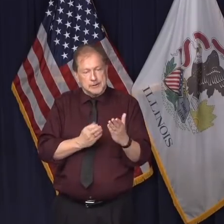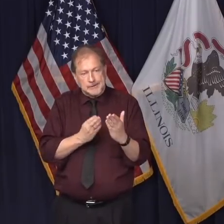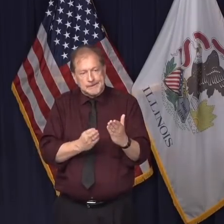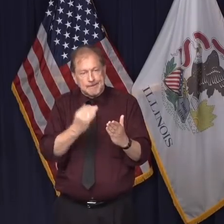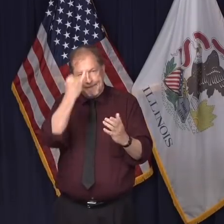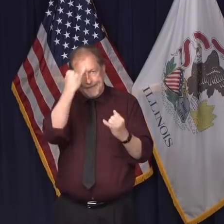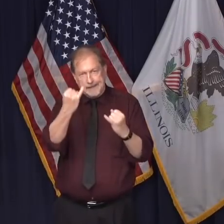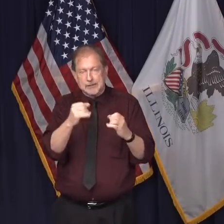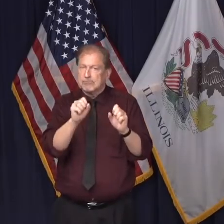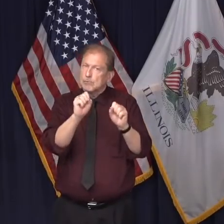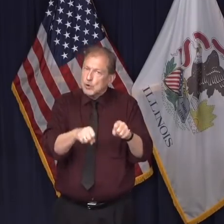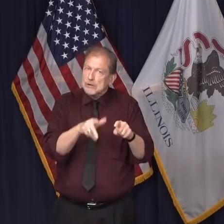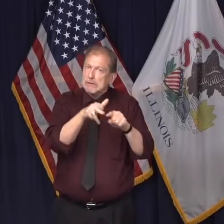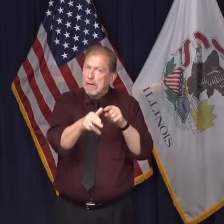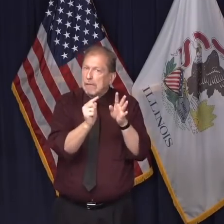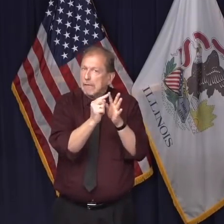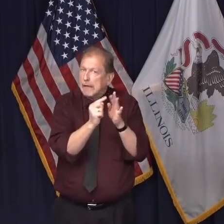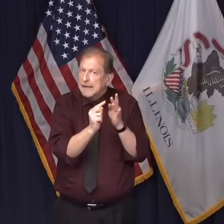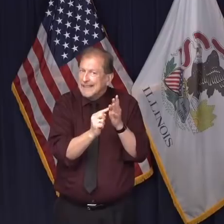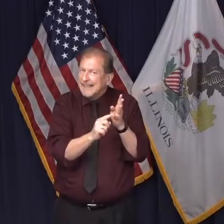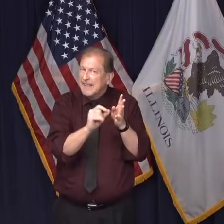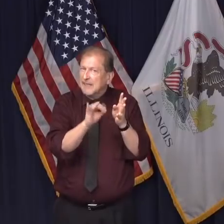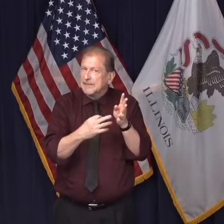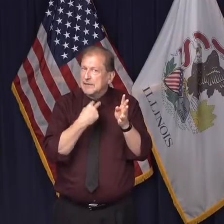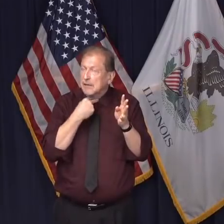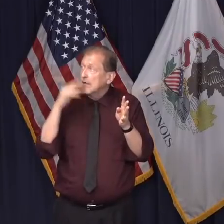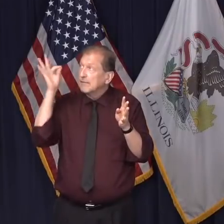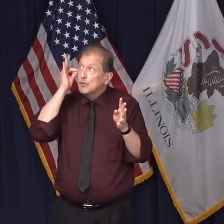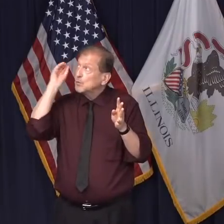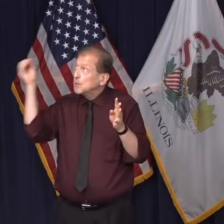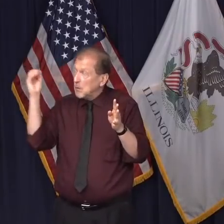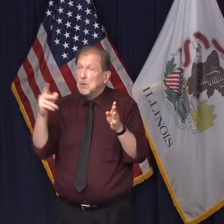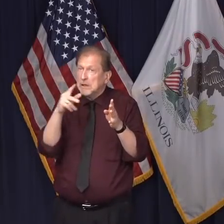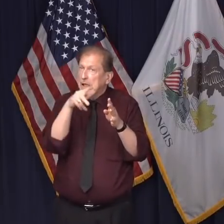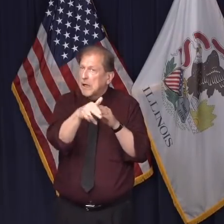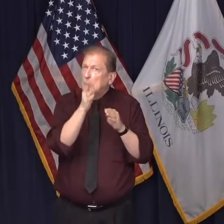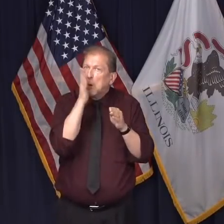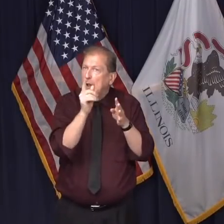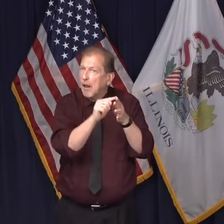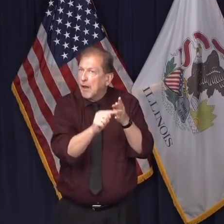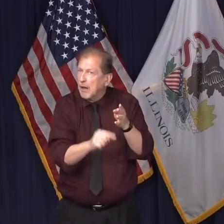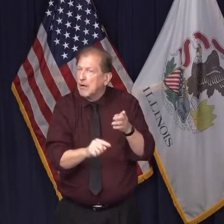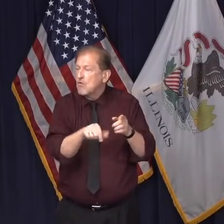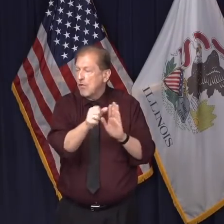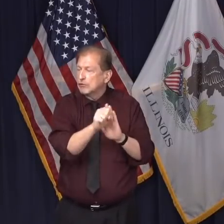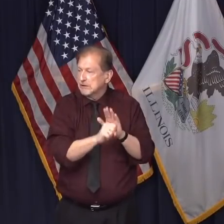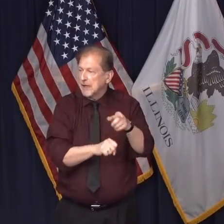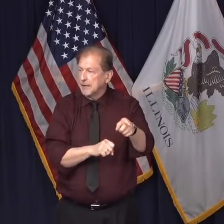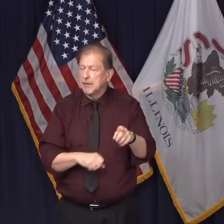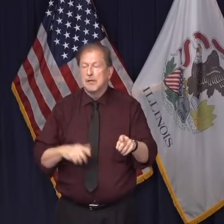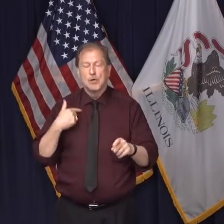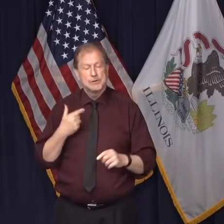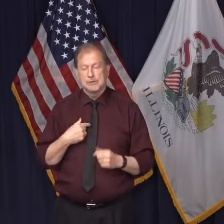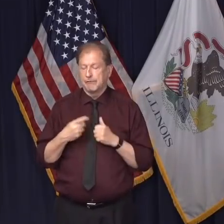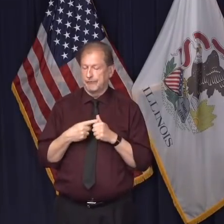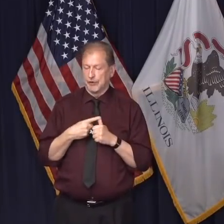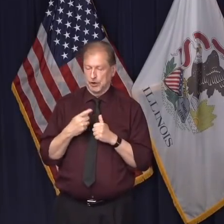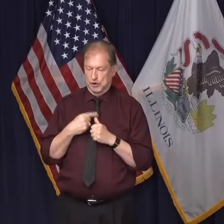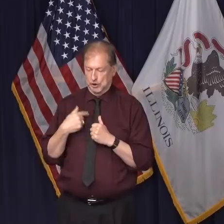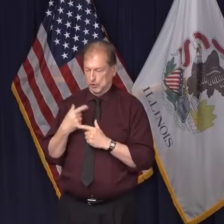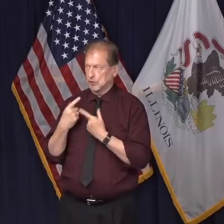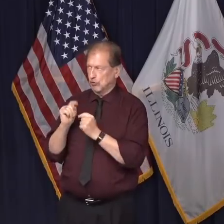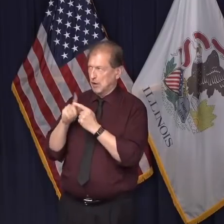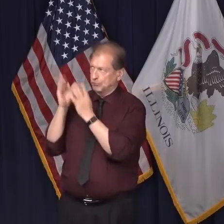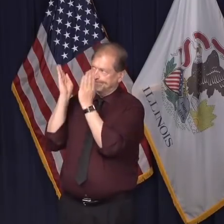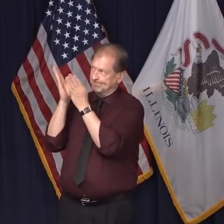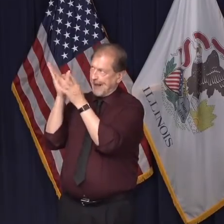might put into place if they're unable to get support from the federal government. What we've said is, look, we'll be working very hard